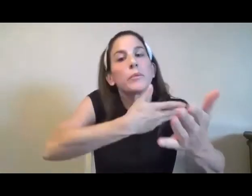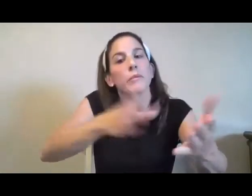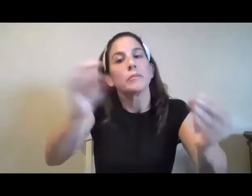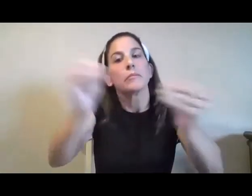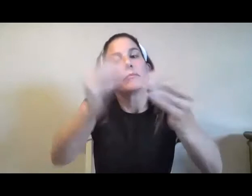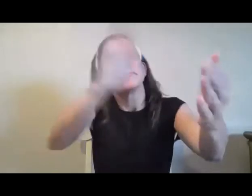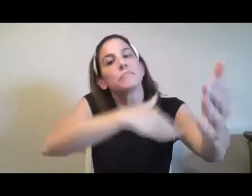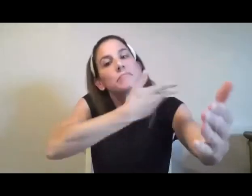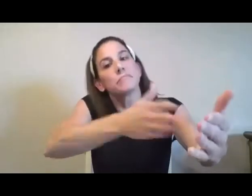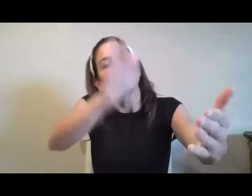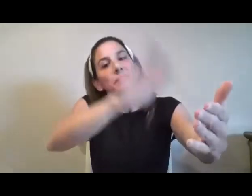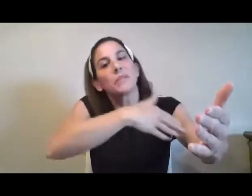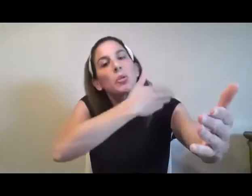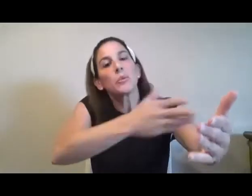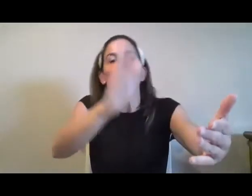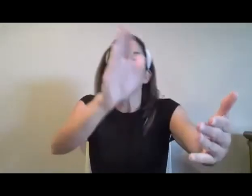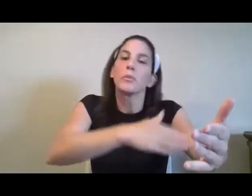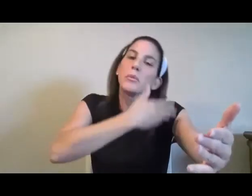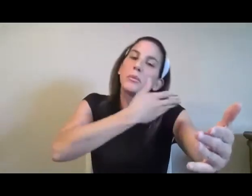songs to her blooms.